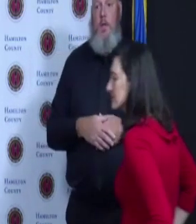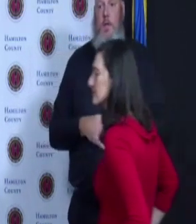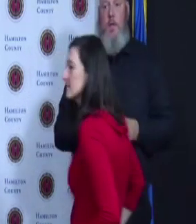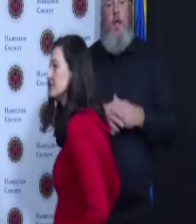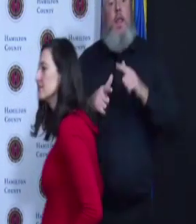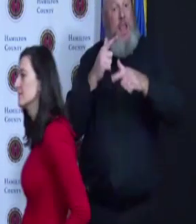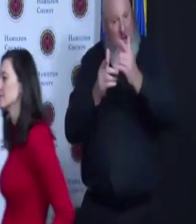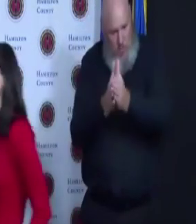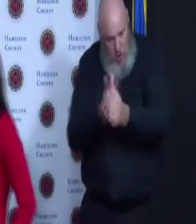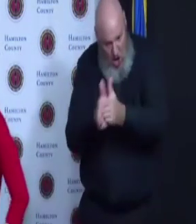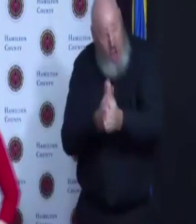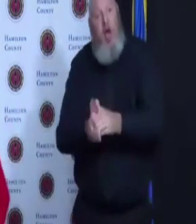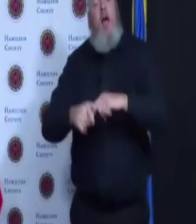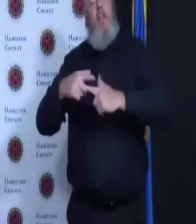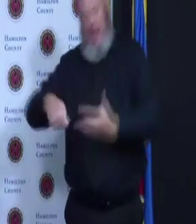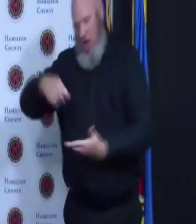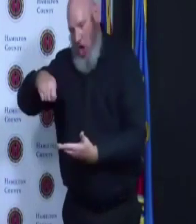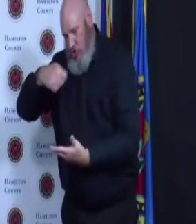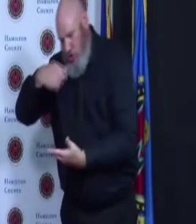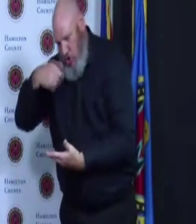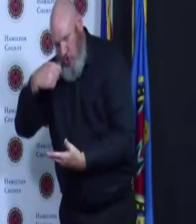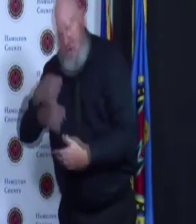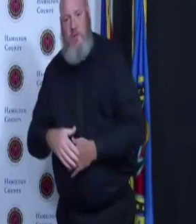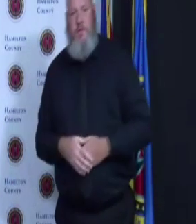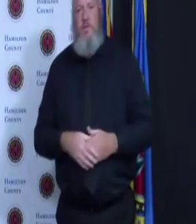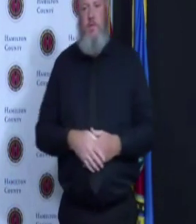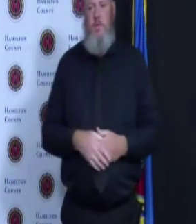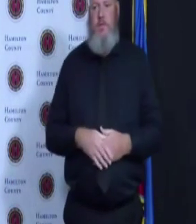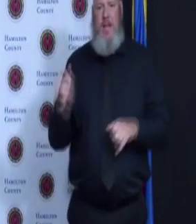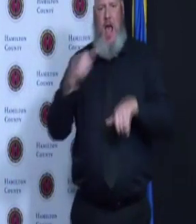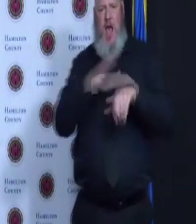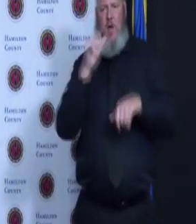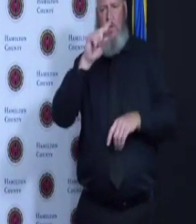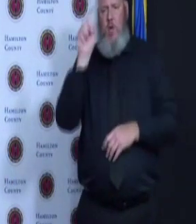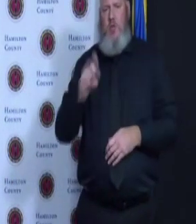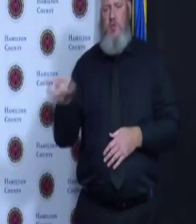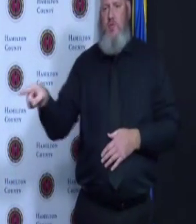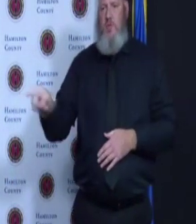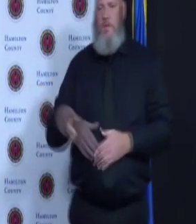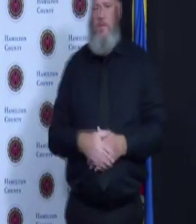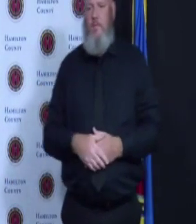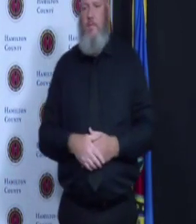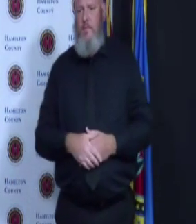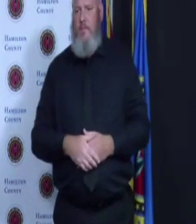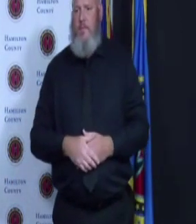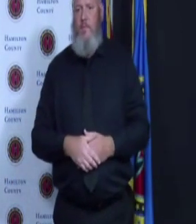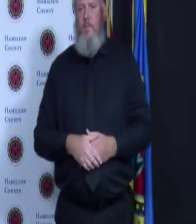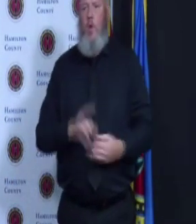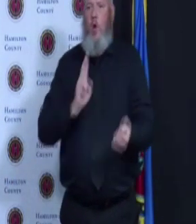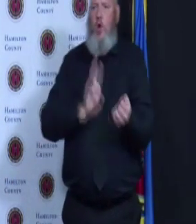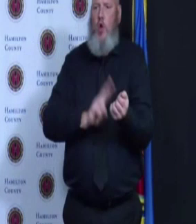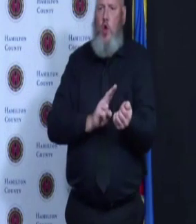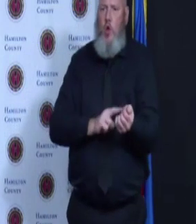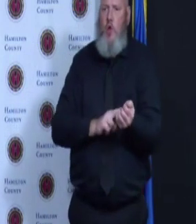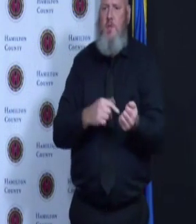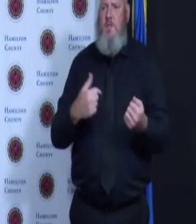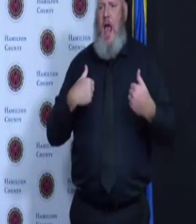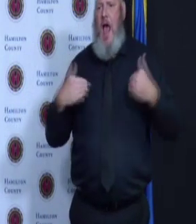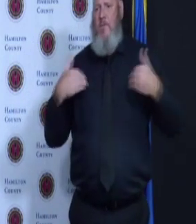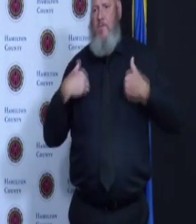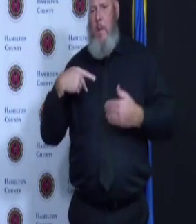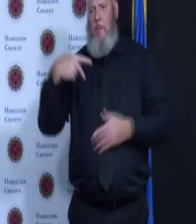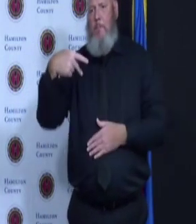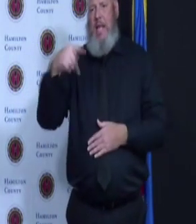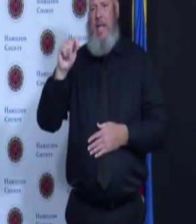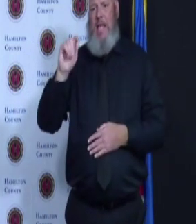some nurses are having to take PTO time because same-day surgery and other procedures are canceled and they are not needed at